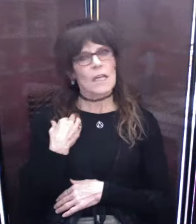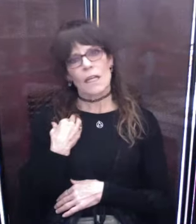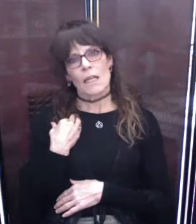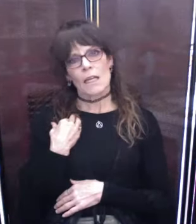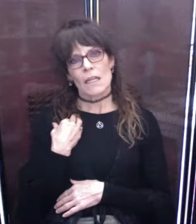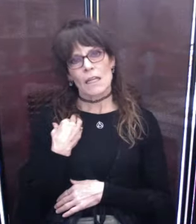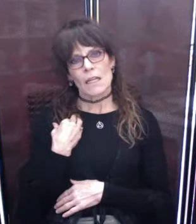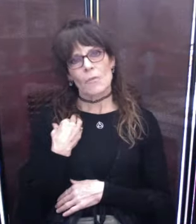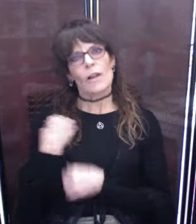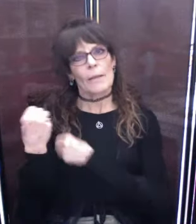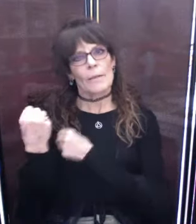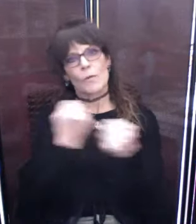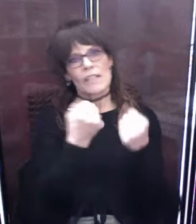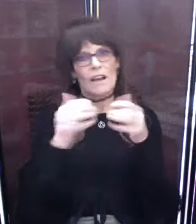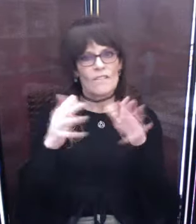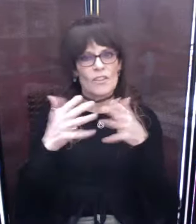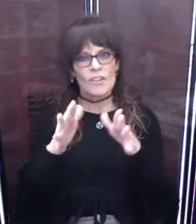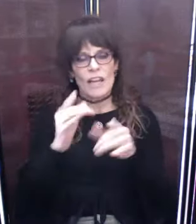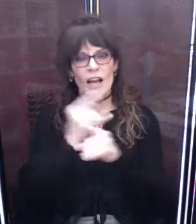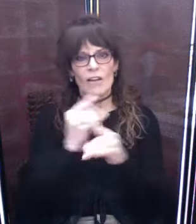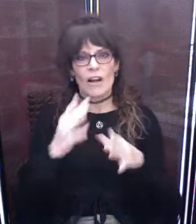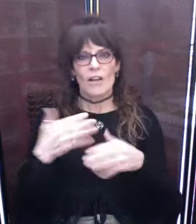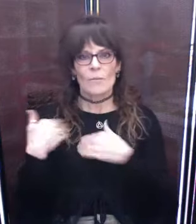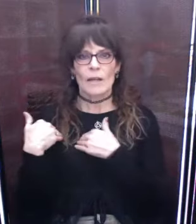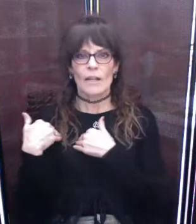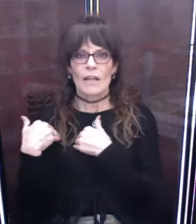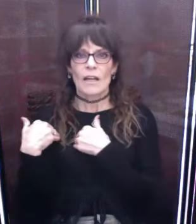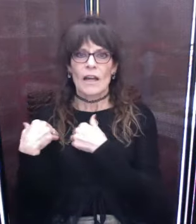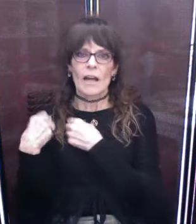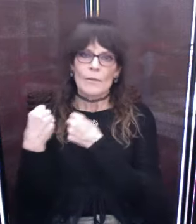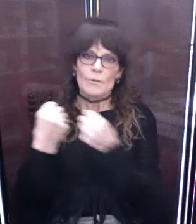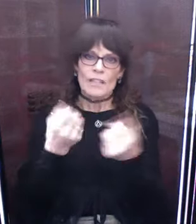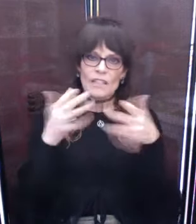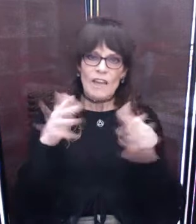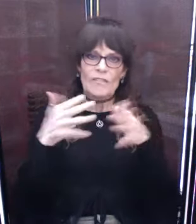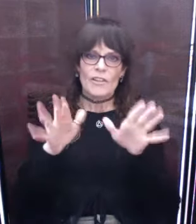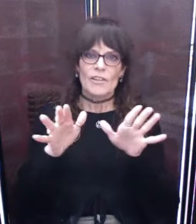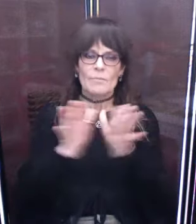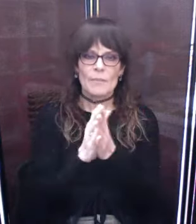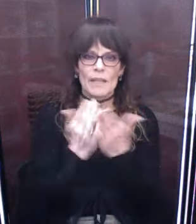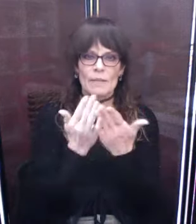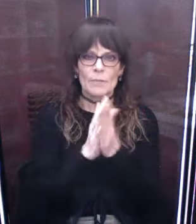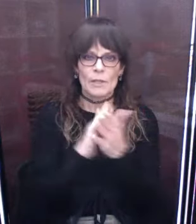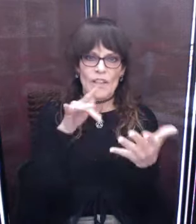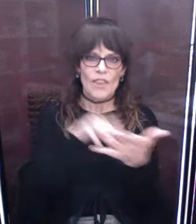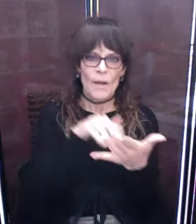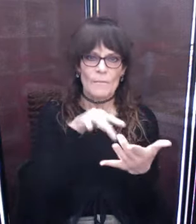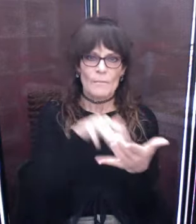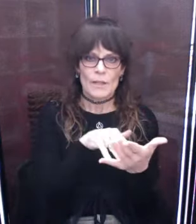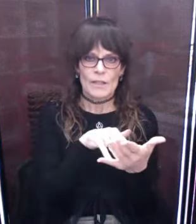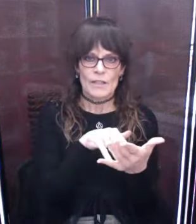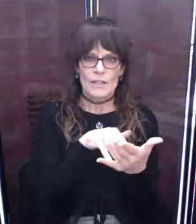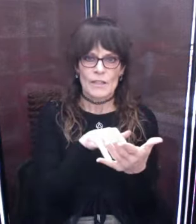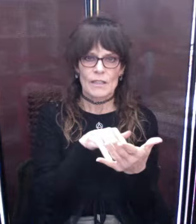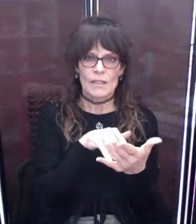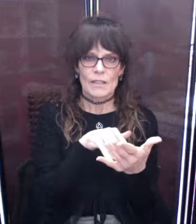recovered alcoholic, but I'm also a recovered big book thumper. And what I mean by that is I